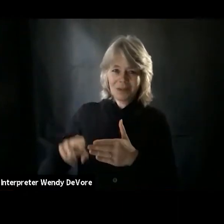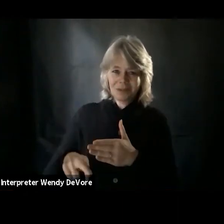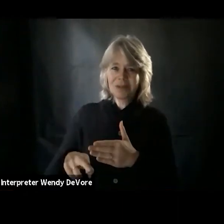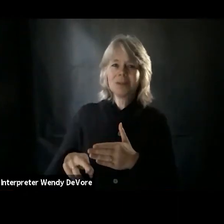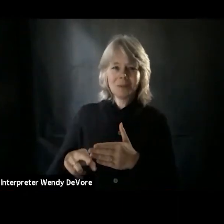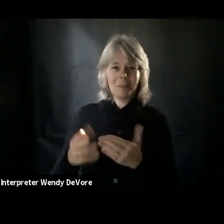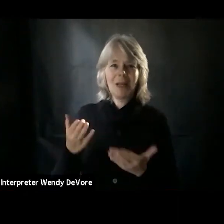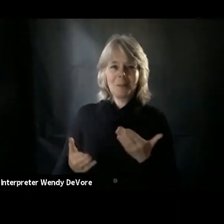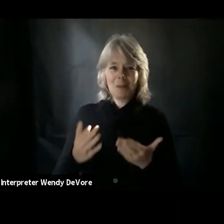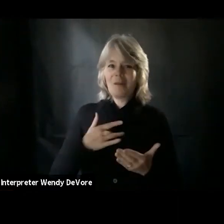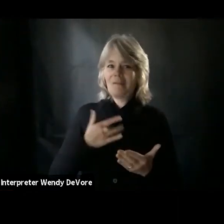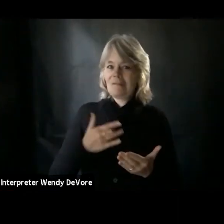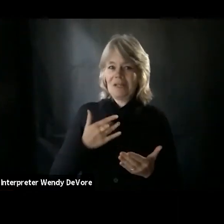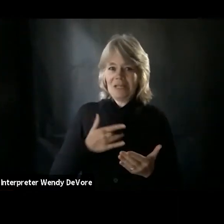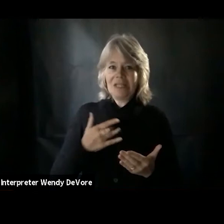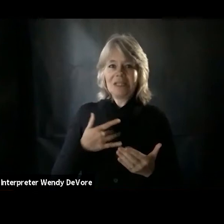worry and fret,